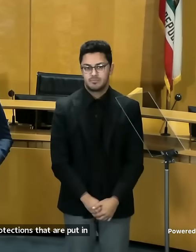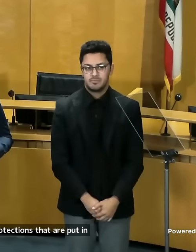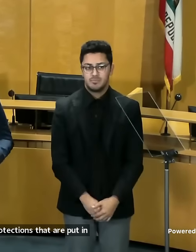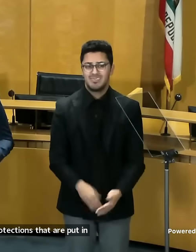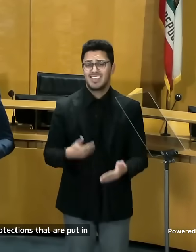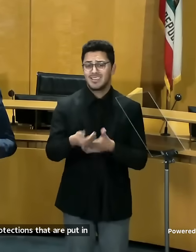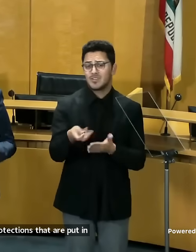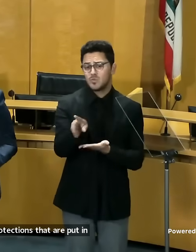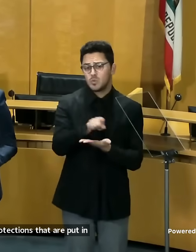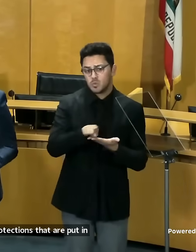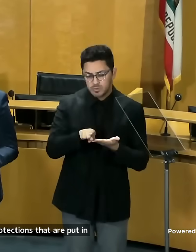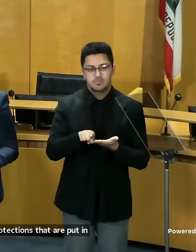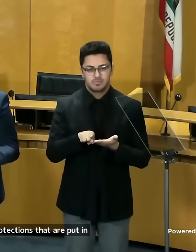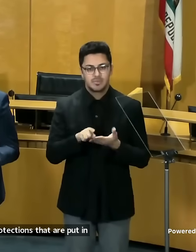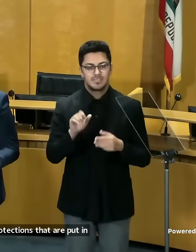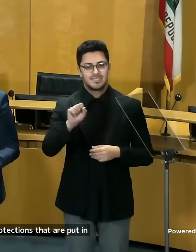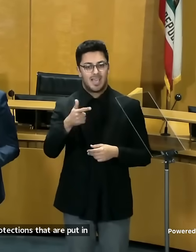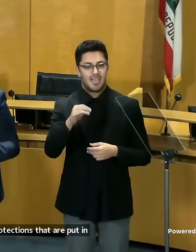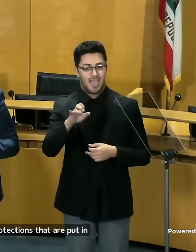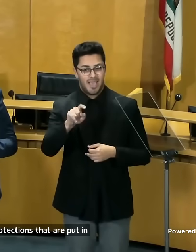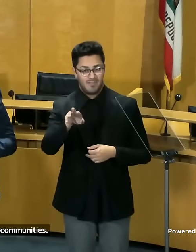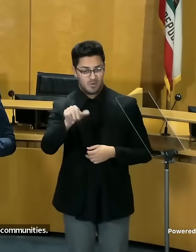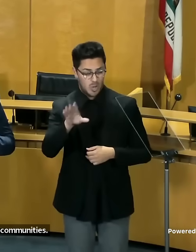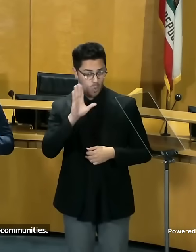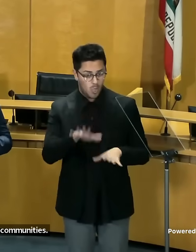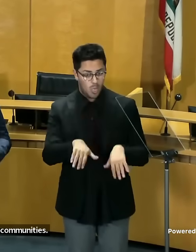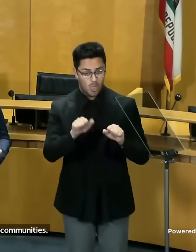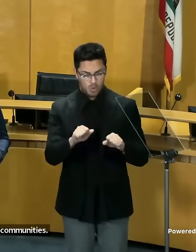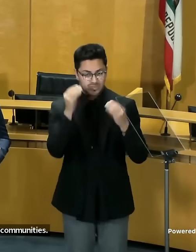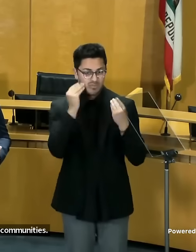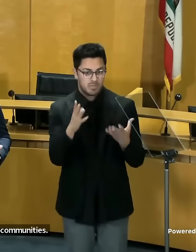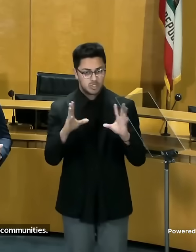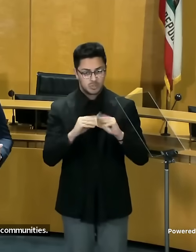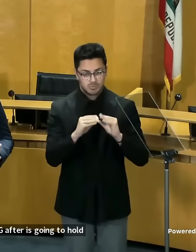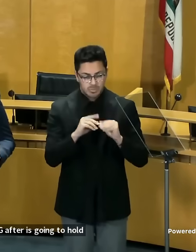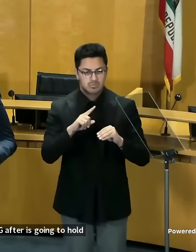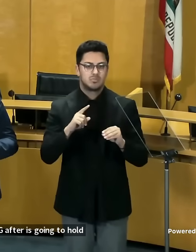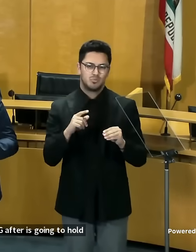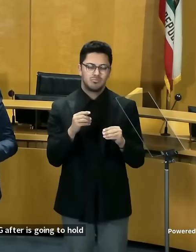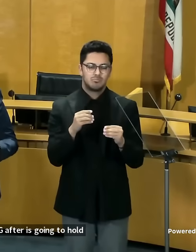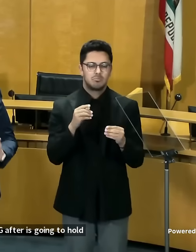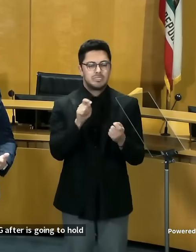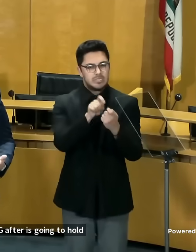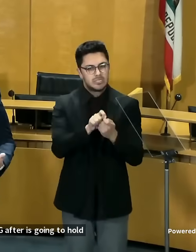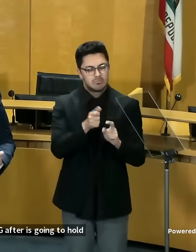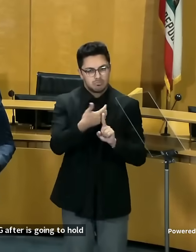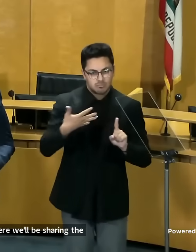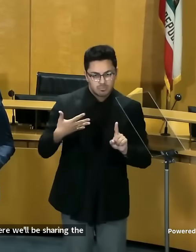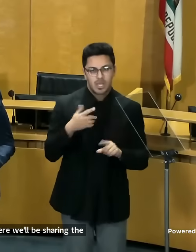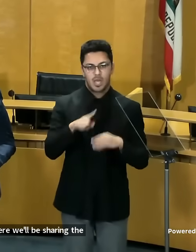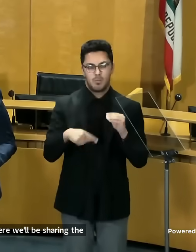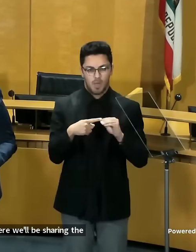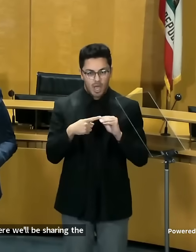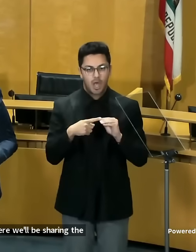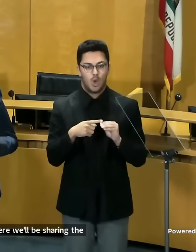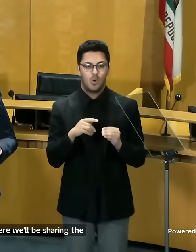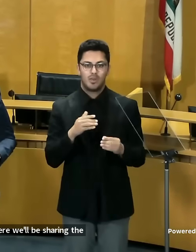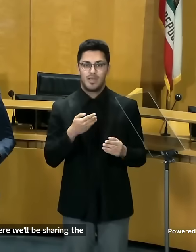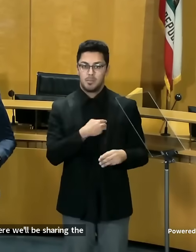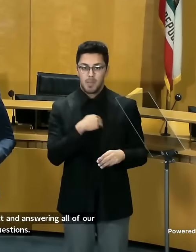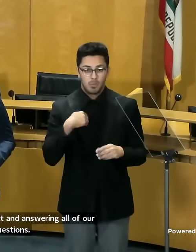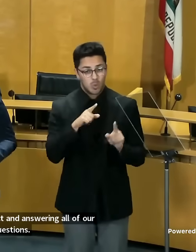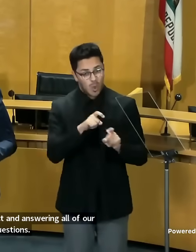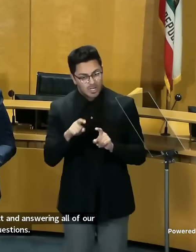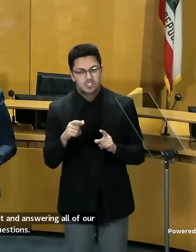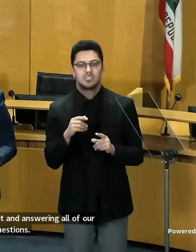coming weeks, SAG-AFTRA is going to hold informational meetings where we'll be sharing the details about this new contract and answering all of our members' questions. We look forward